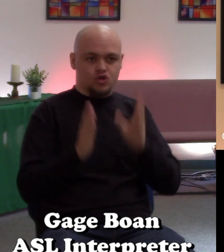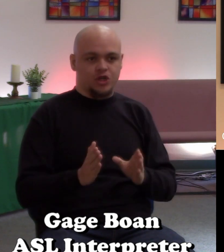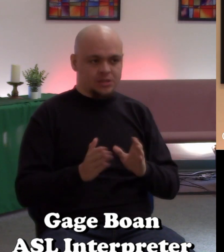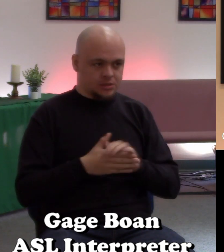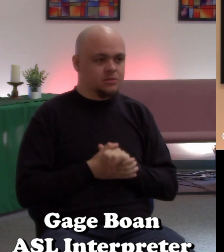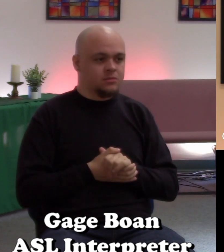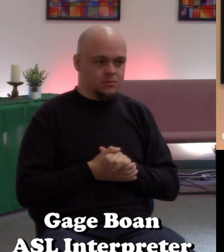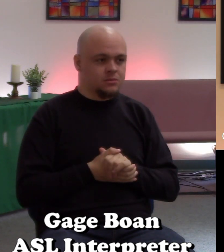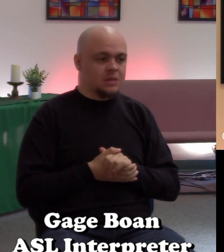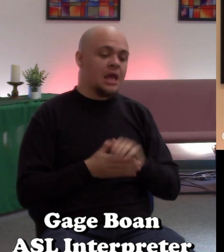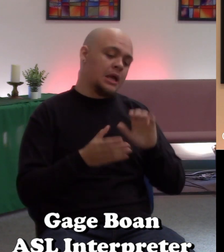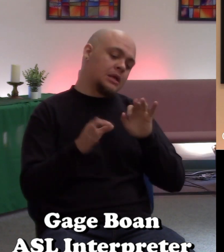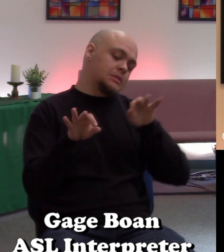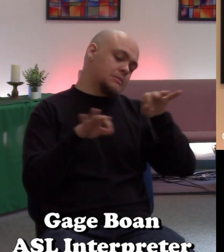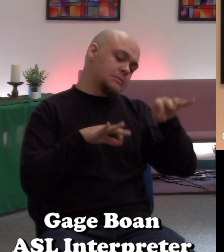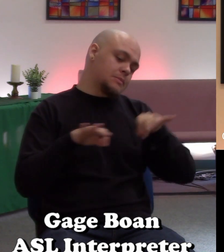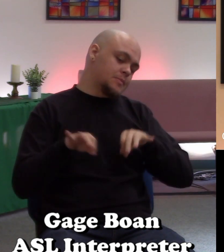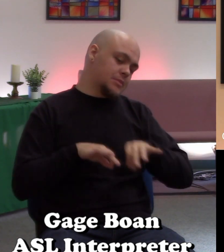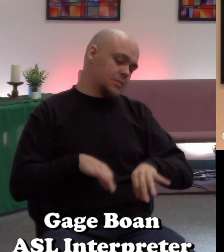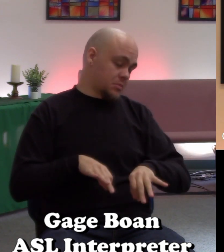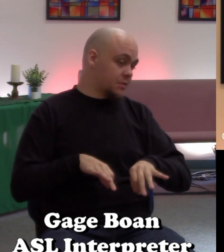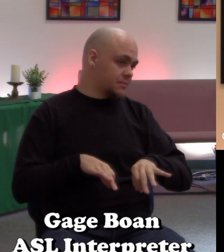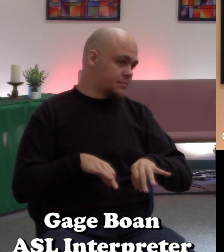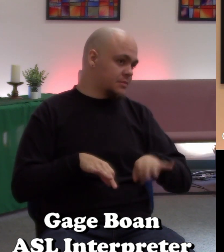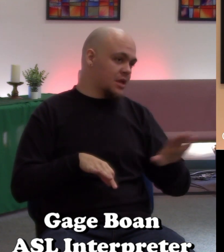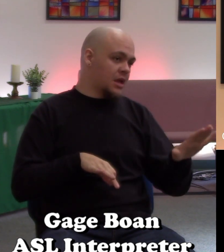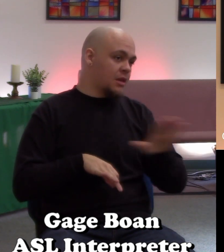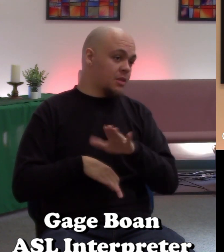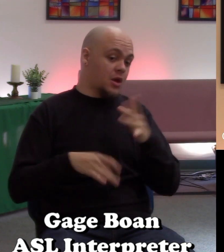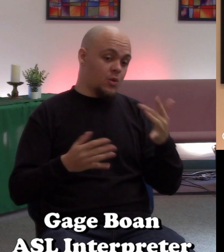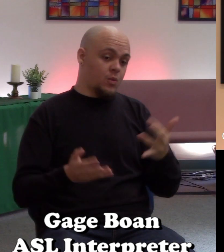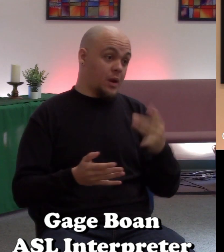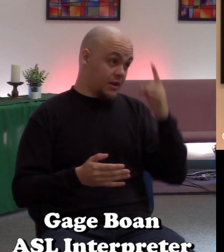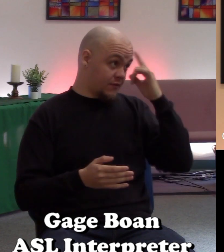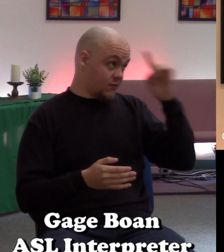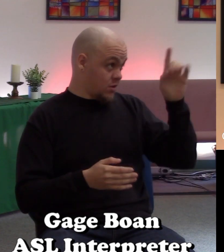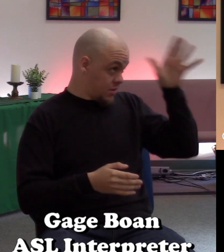It talks about they're waiting for the bridegroom to come back.